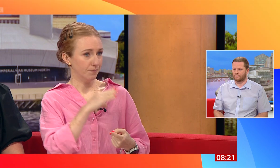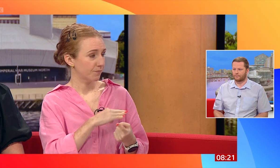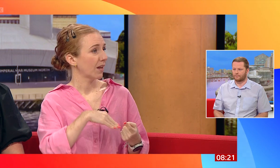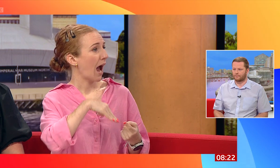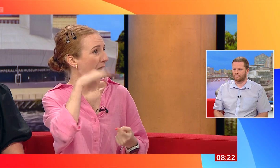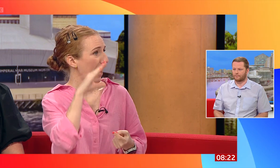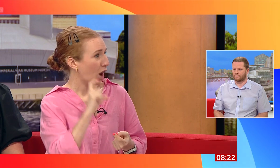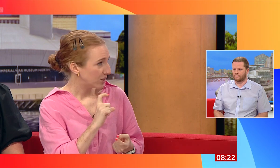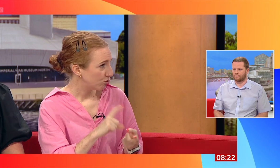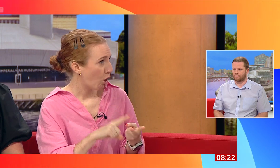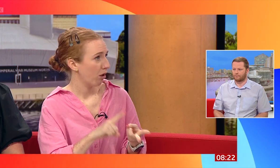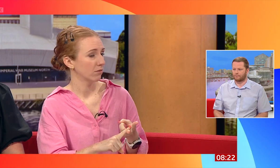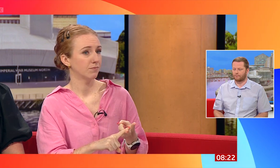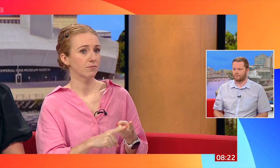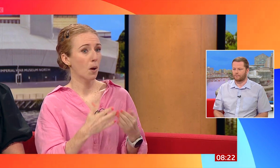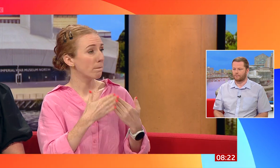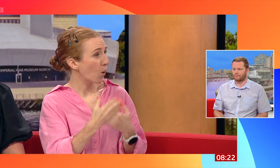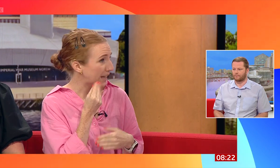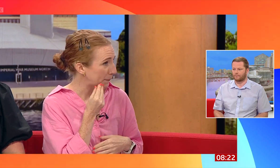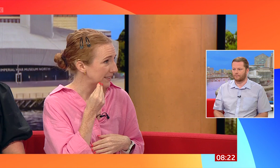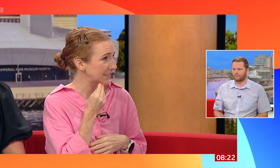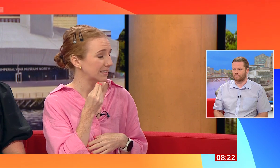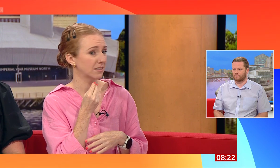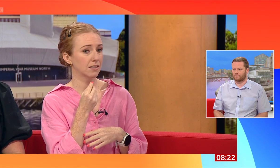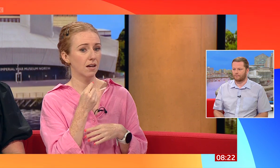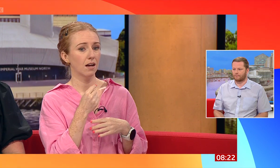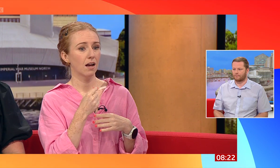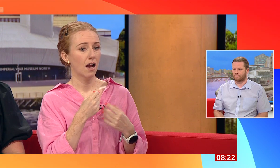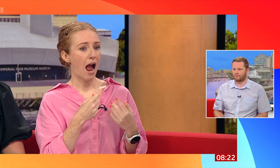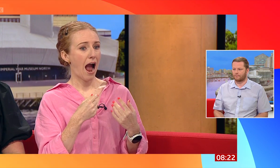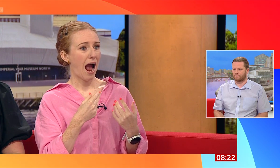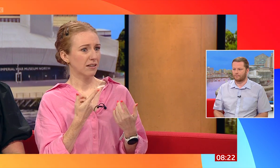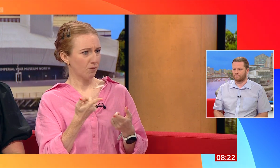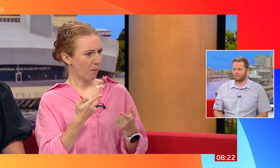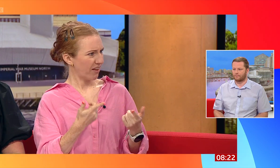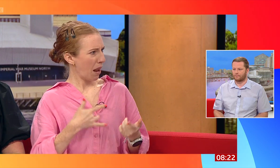blood pressure, high cholesterol, more diabetes,